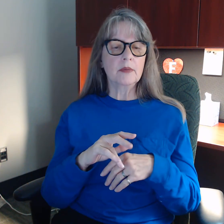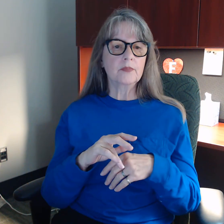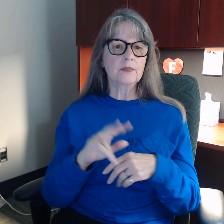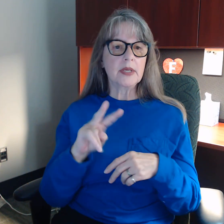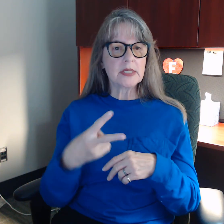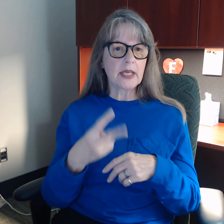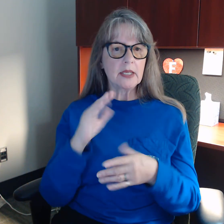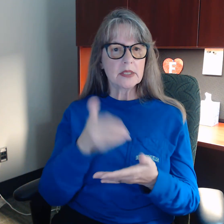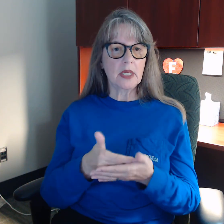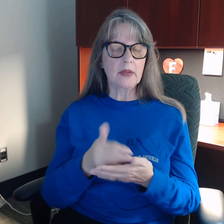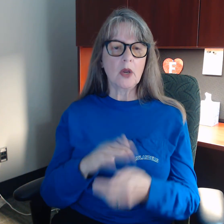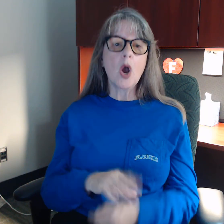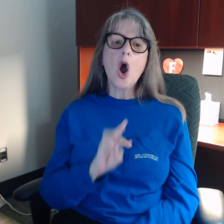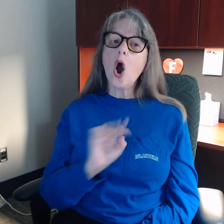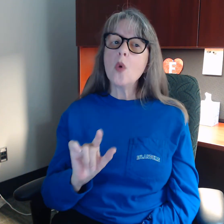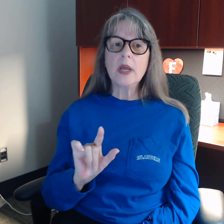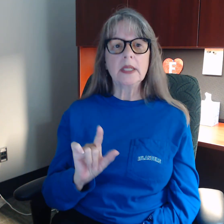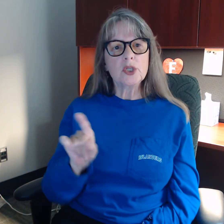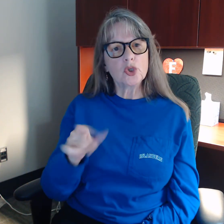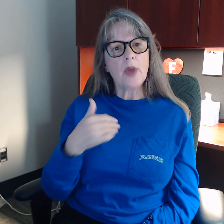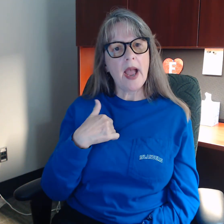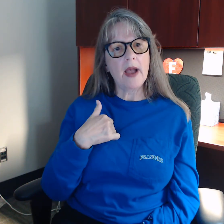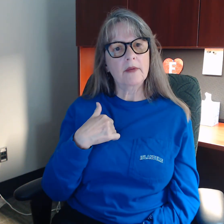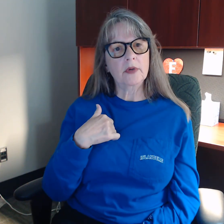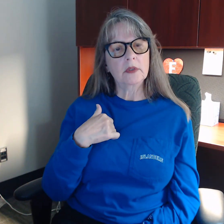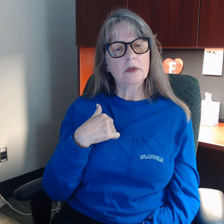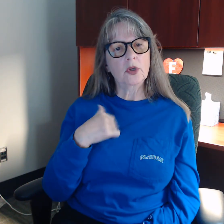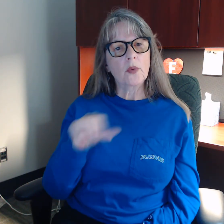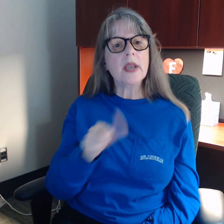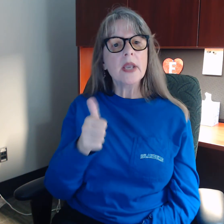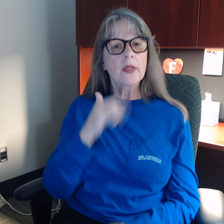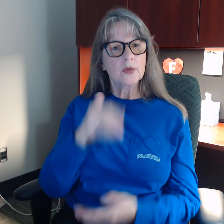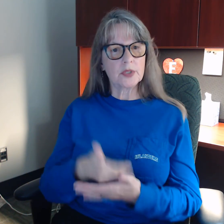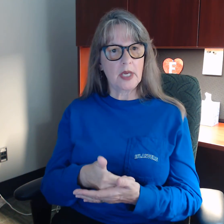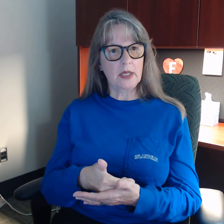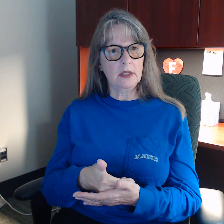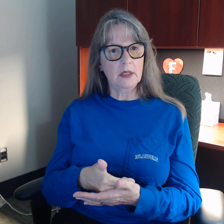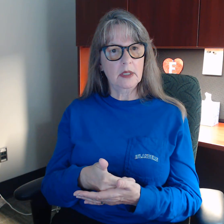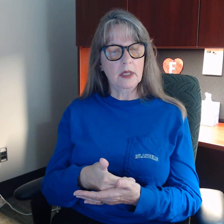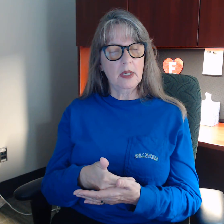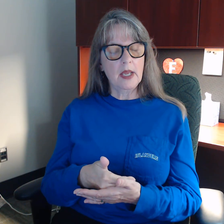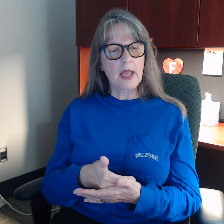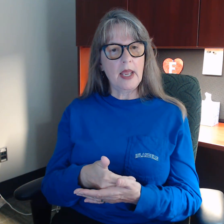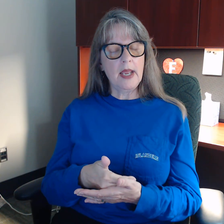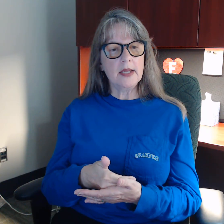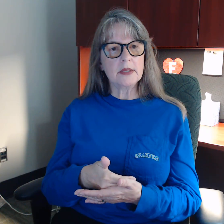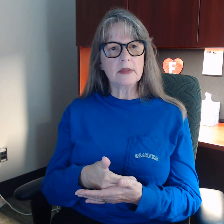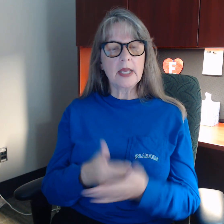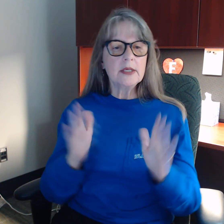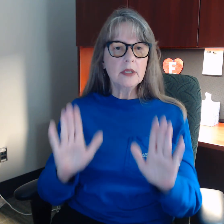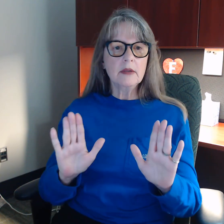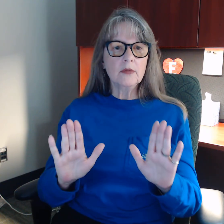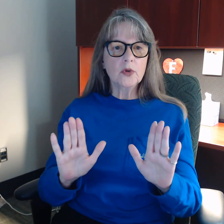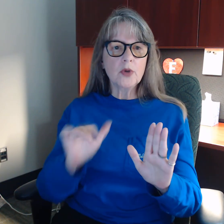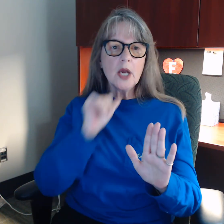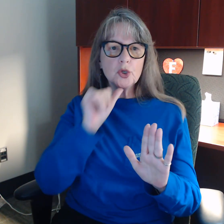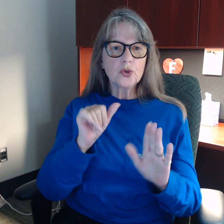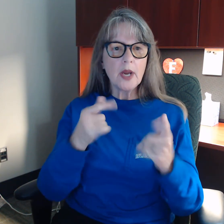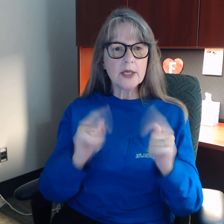my second son, they go, oh, well, at least you have, another son. And they're not trying to